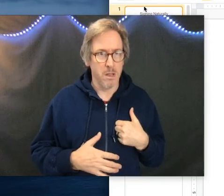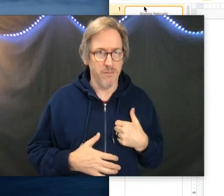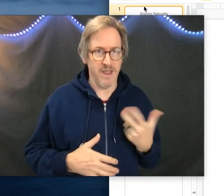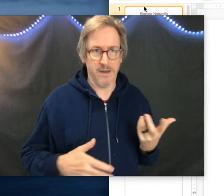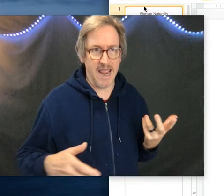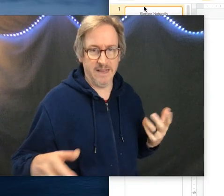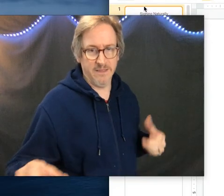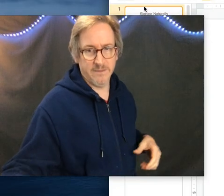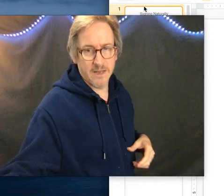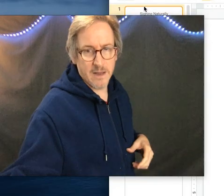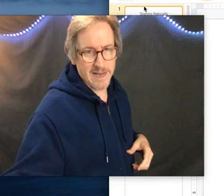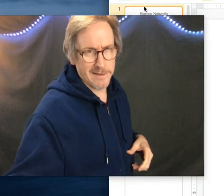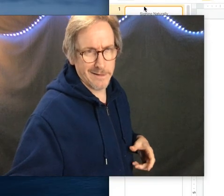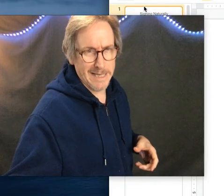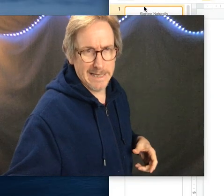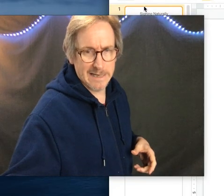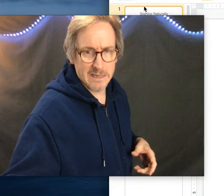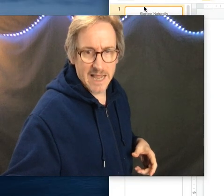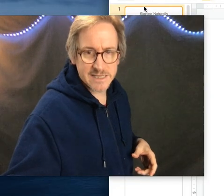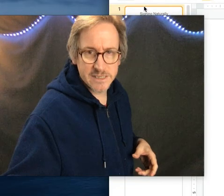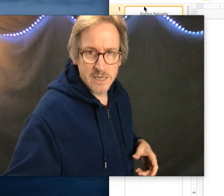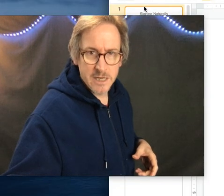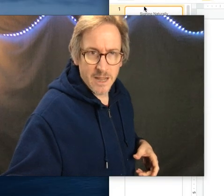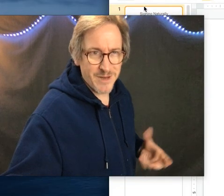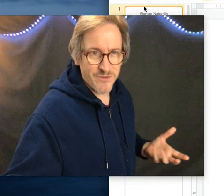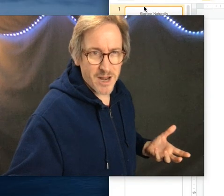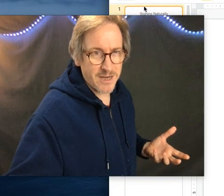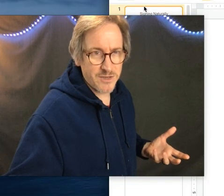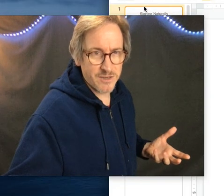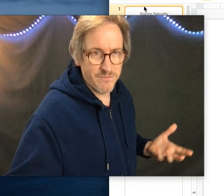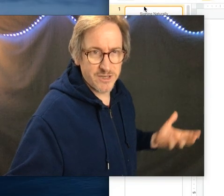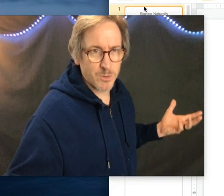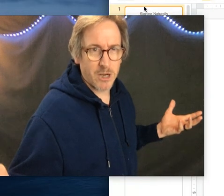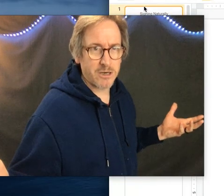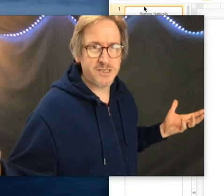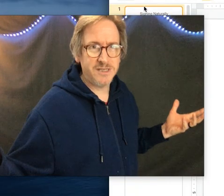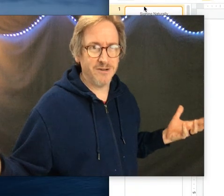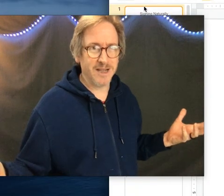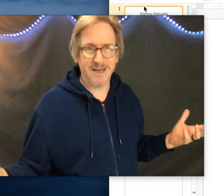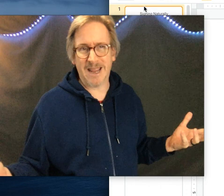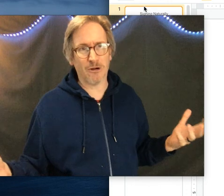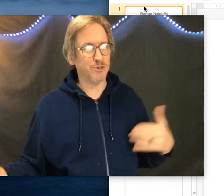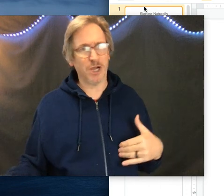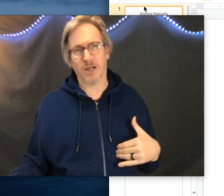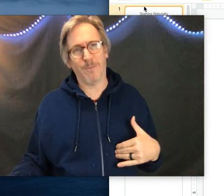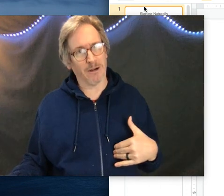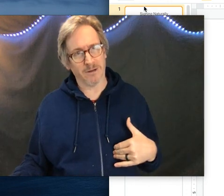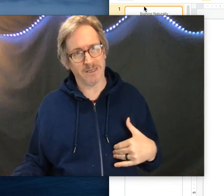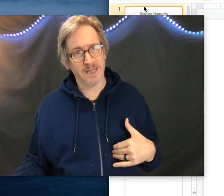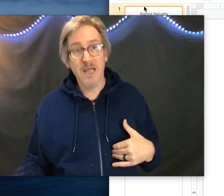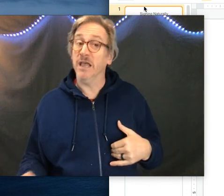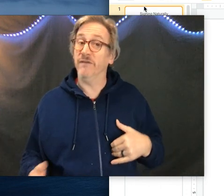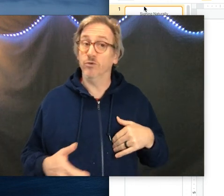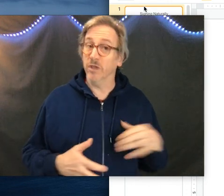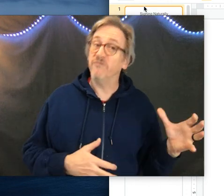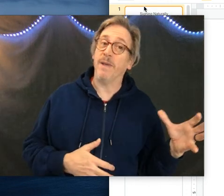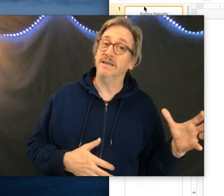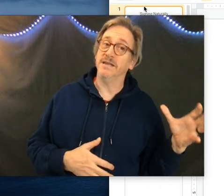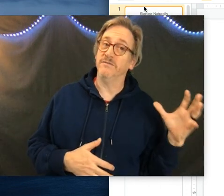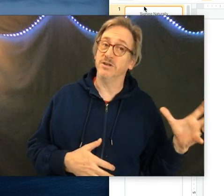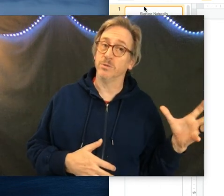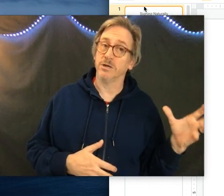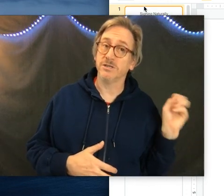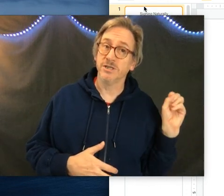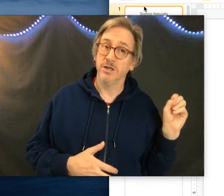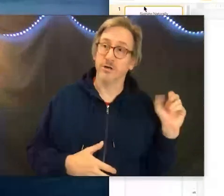more than anything that I could lead in class. I mean, if you're not into visual arts, you're not going to care who Chuck Baird is. If you love